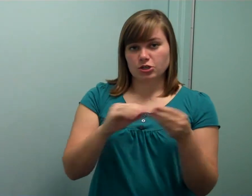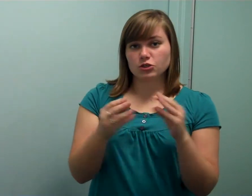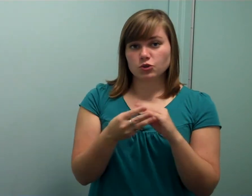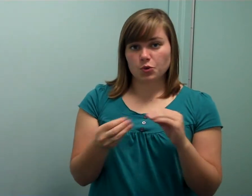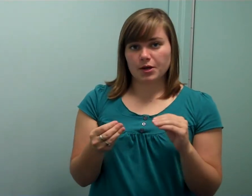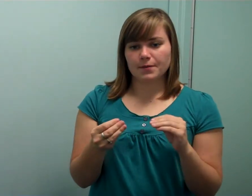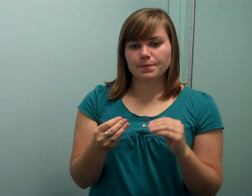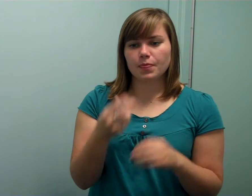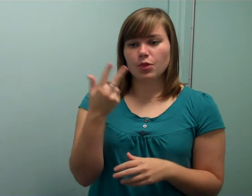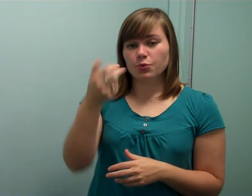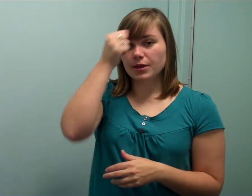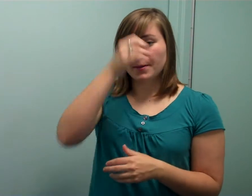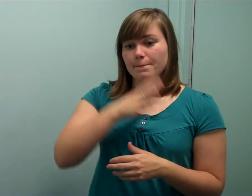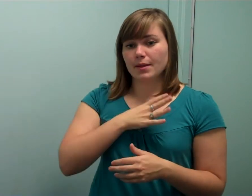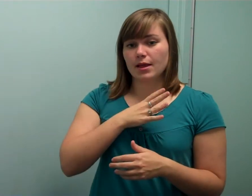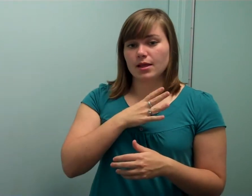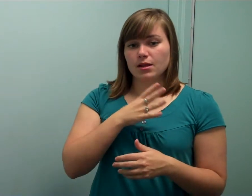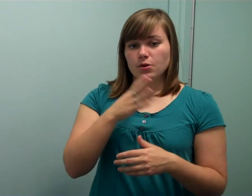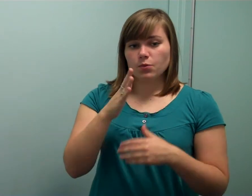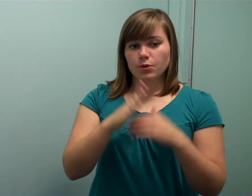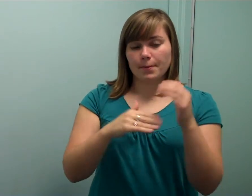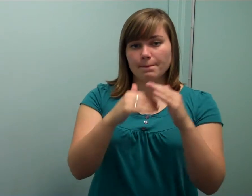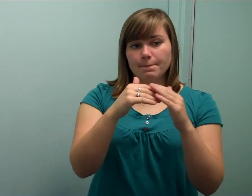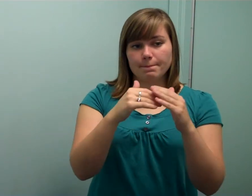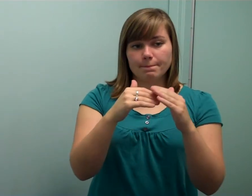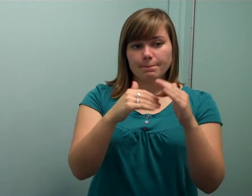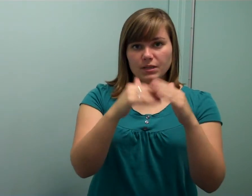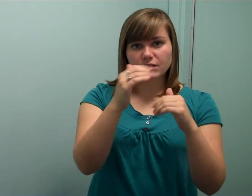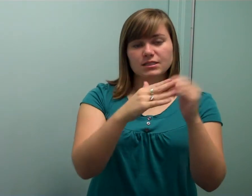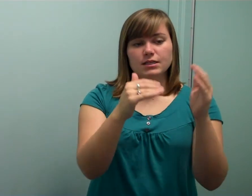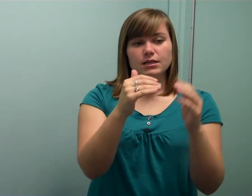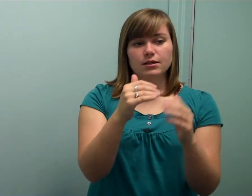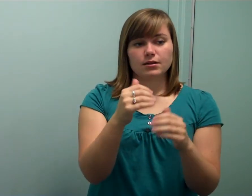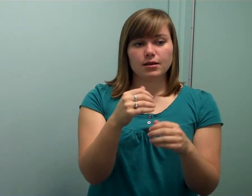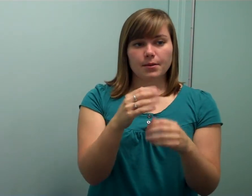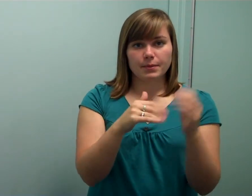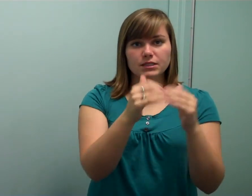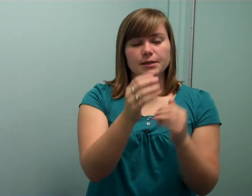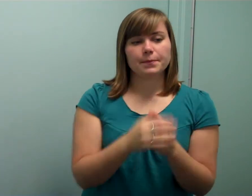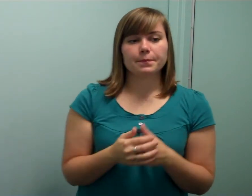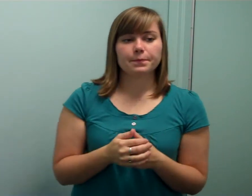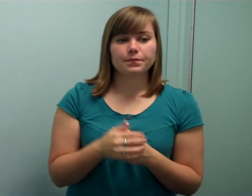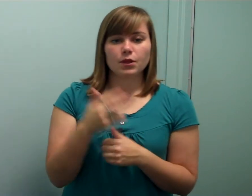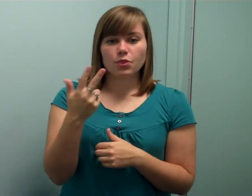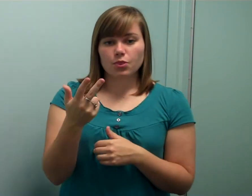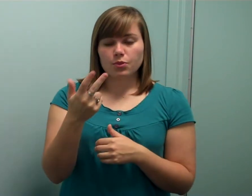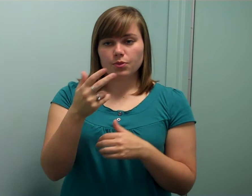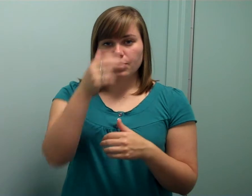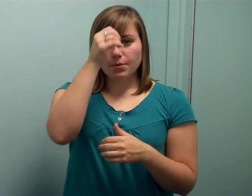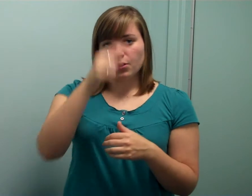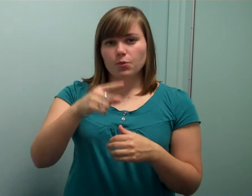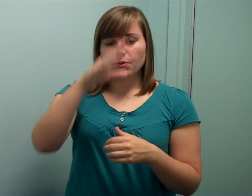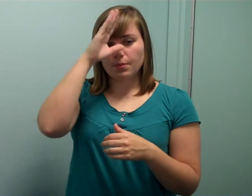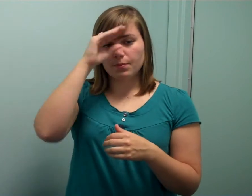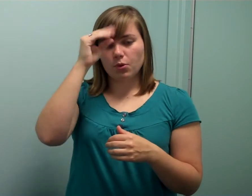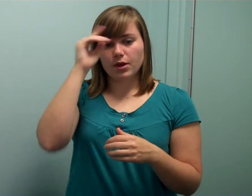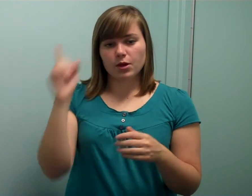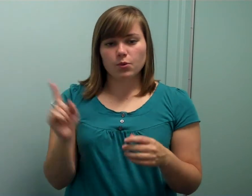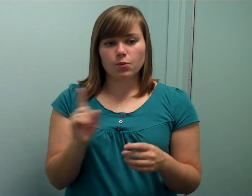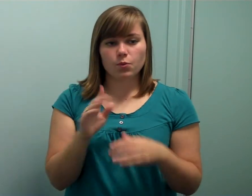on a building. A little boy happened by and asked the first brick mason, "What are you doing?" Without even looking up,